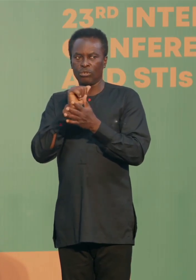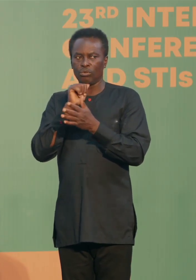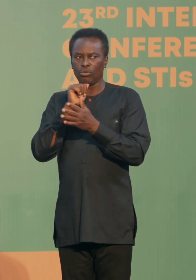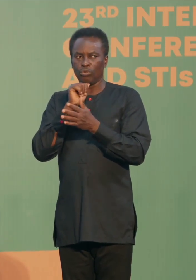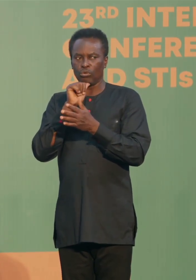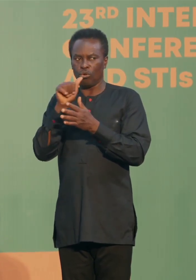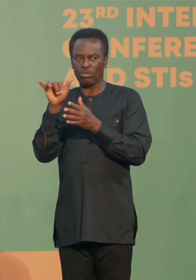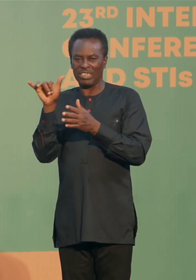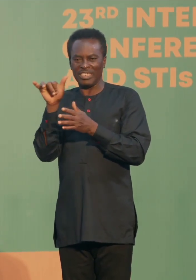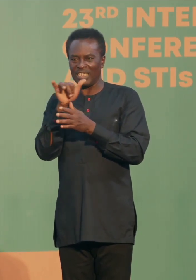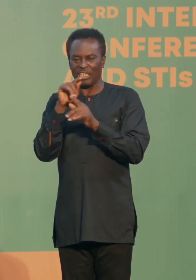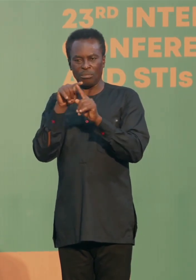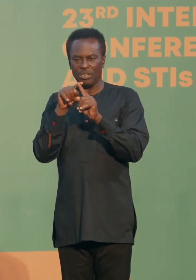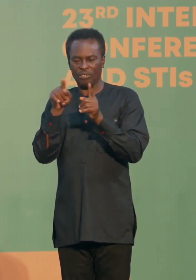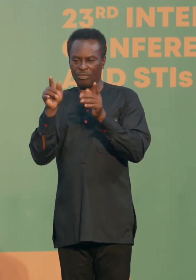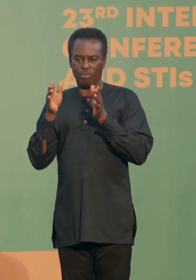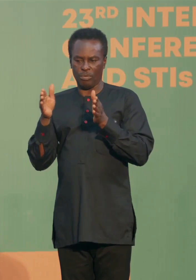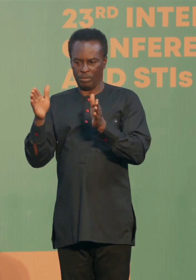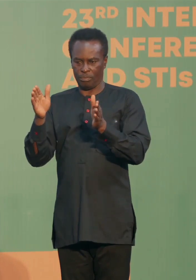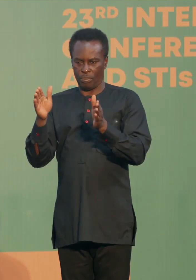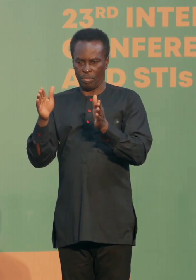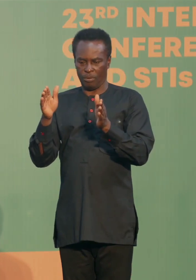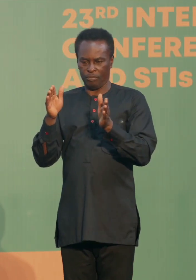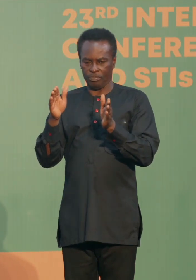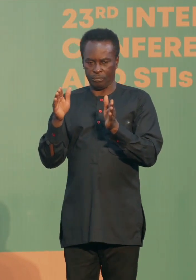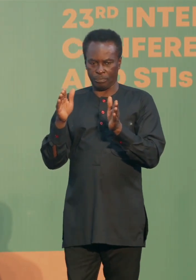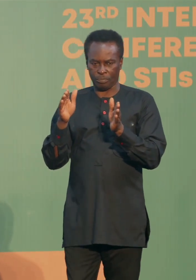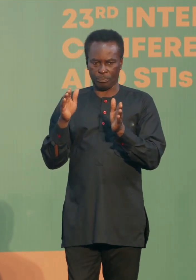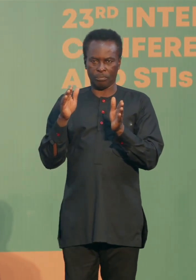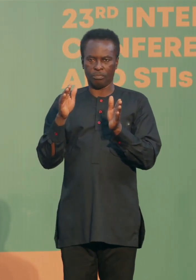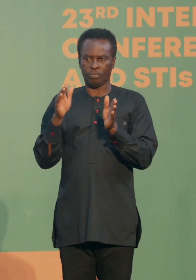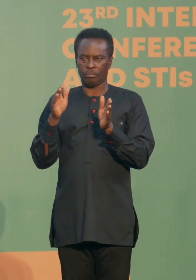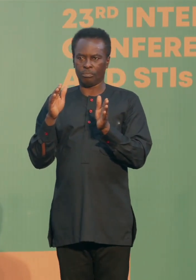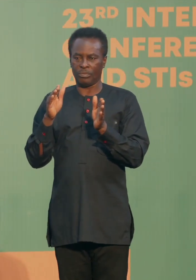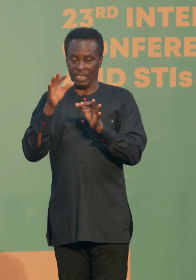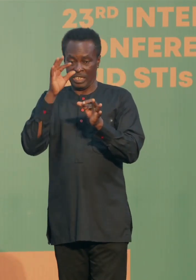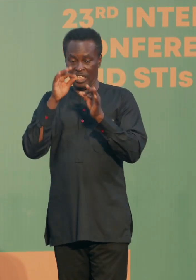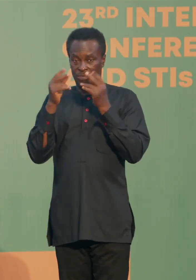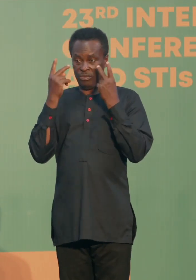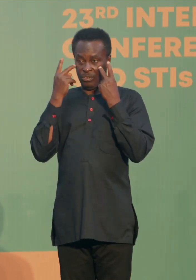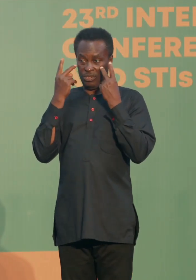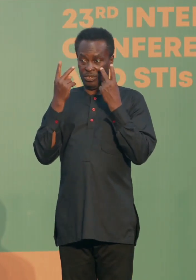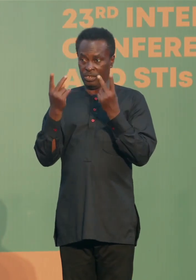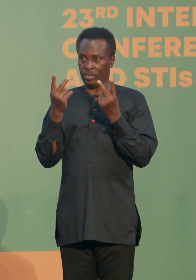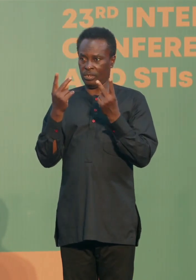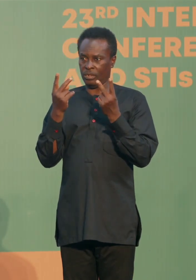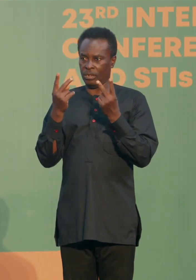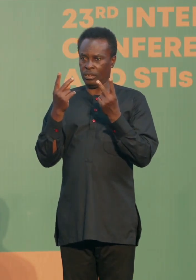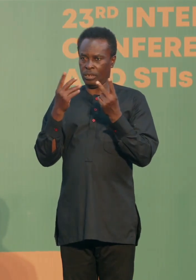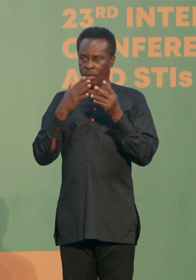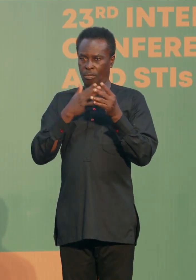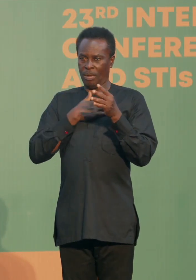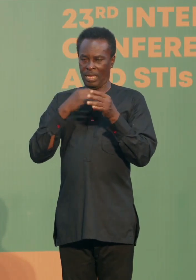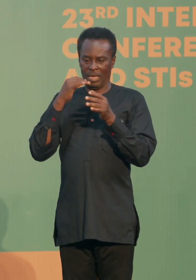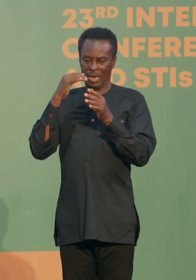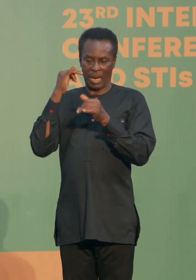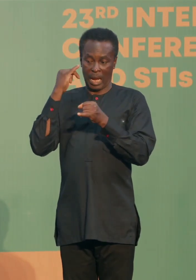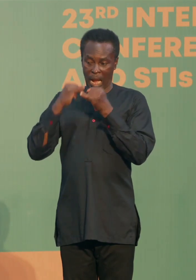a precancer on that cervix. So it needs that interpretation. If you look at my last bullet